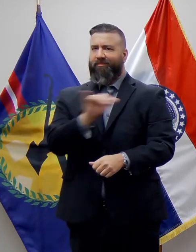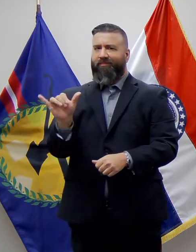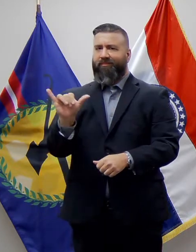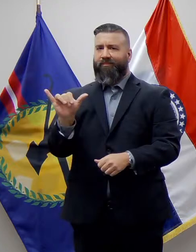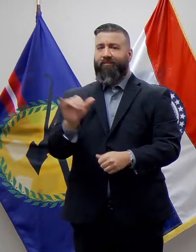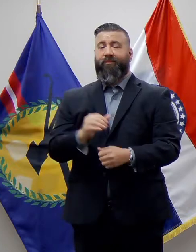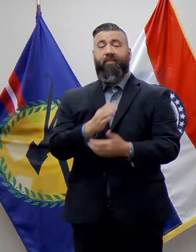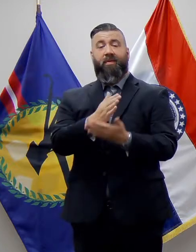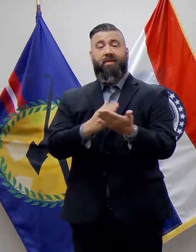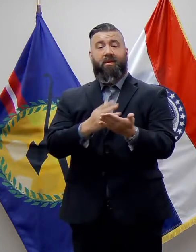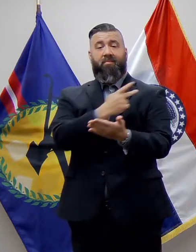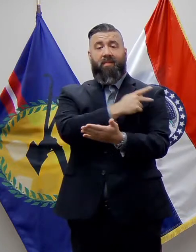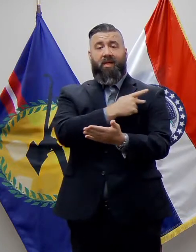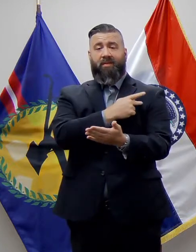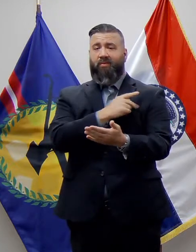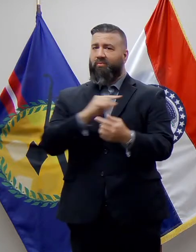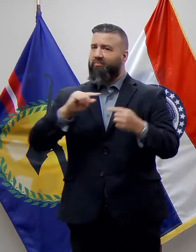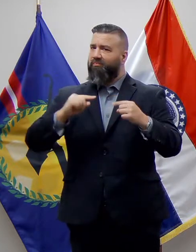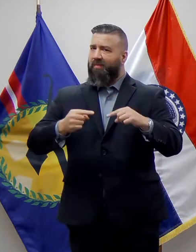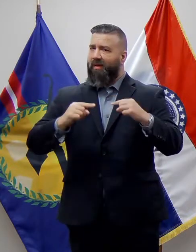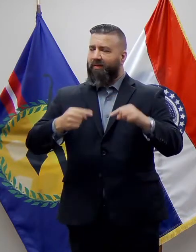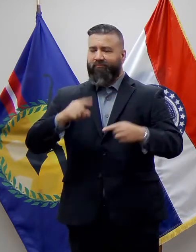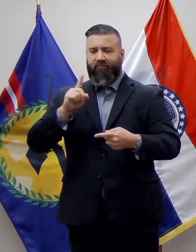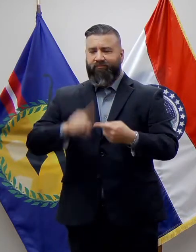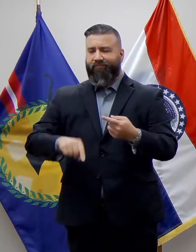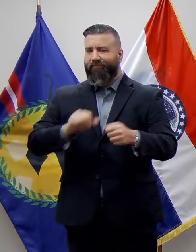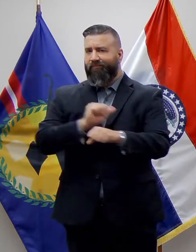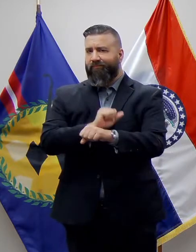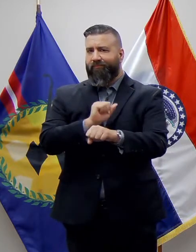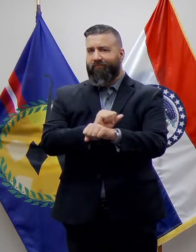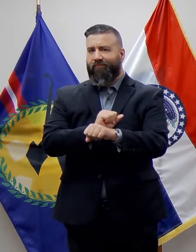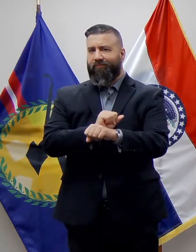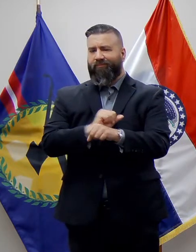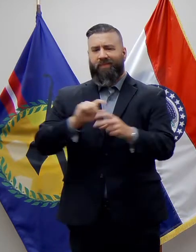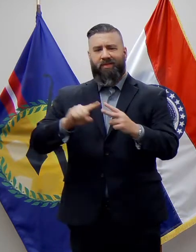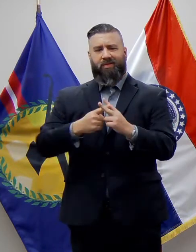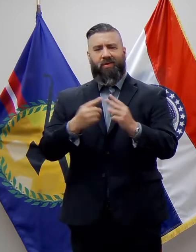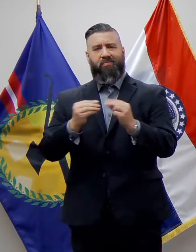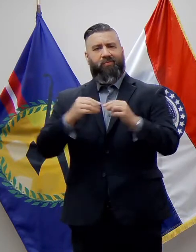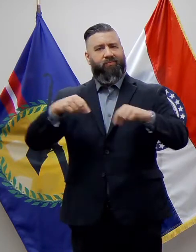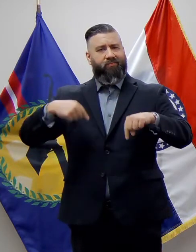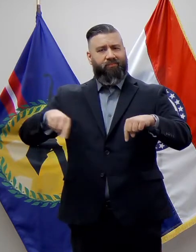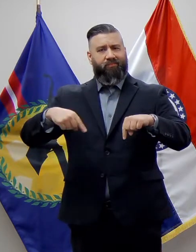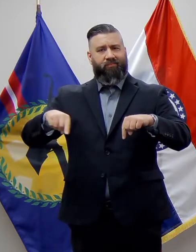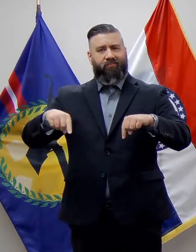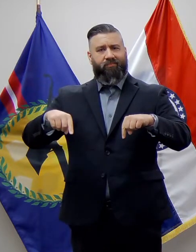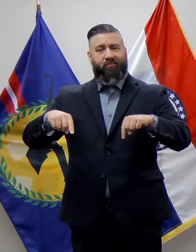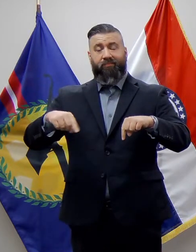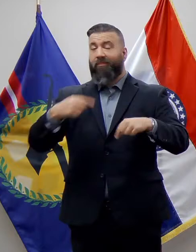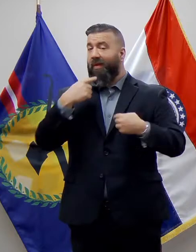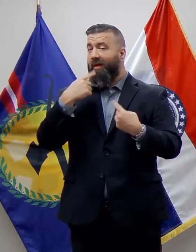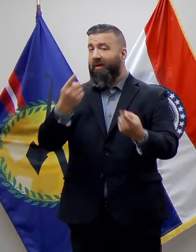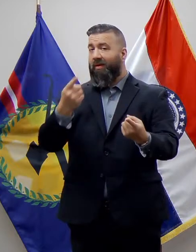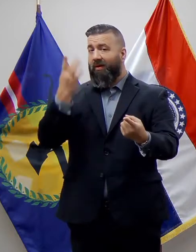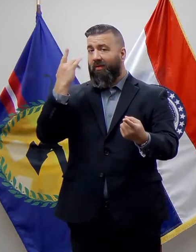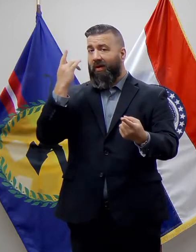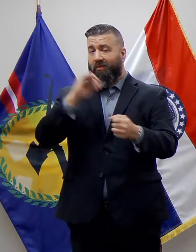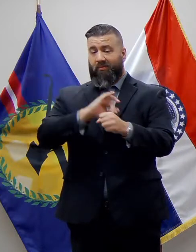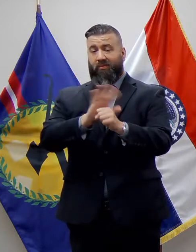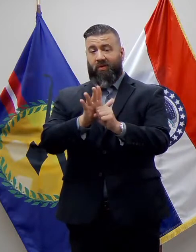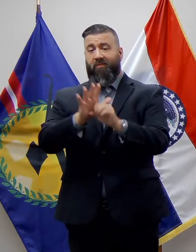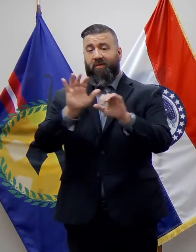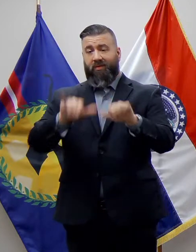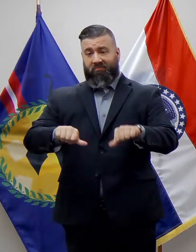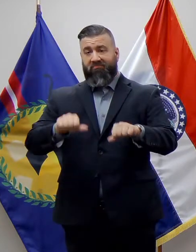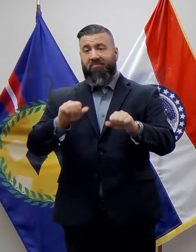cannot work, which creates more anxiety during a pandemic. And I bring this up as a reminder that COVID can be chronic,